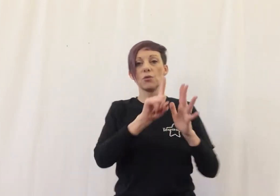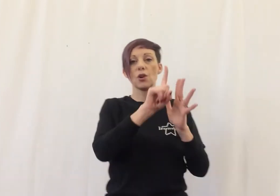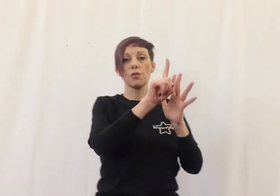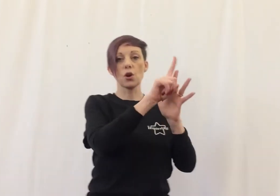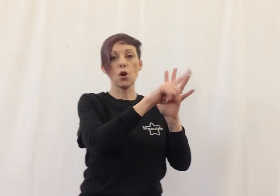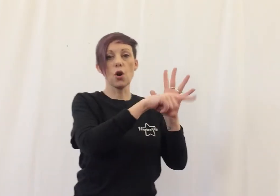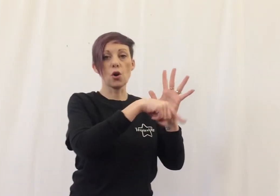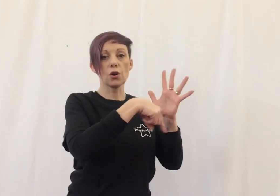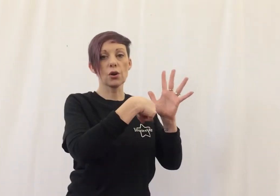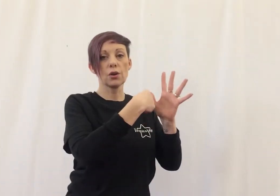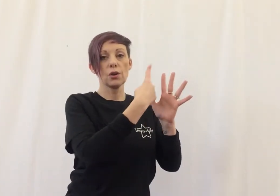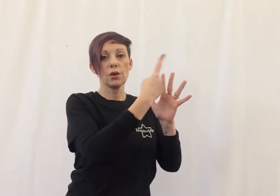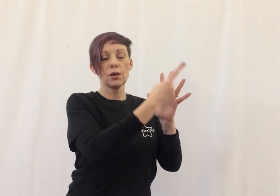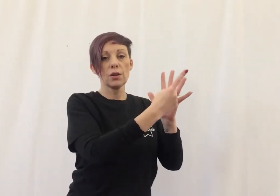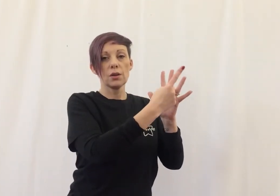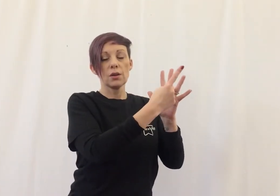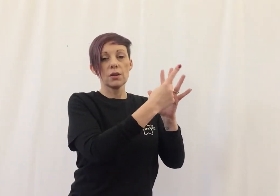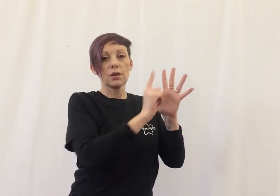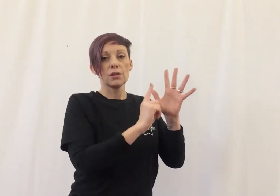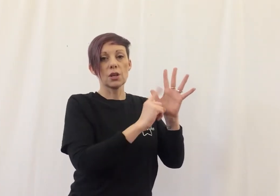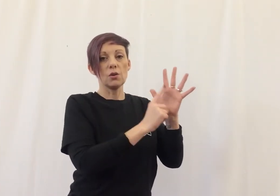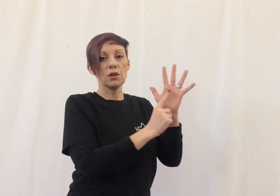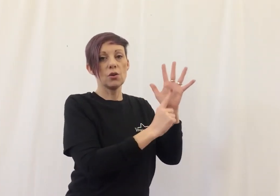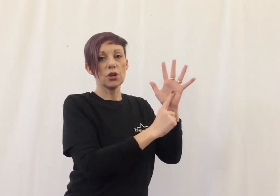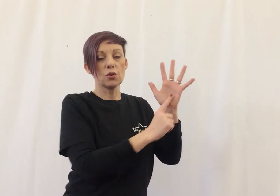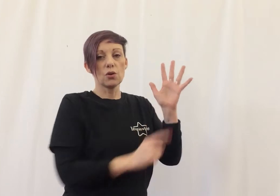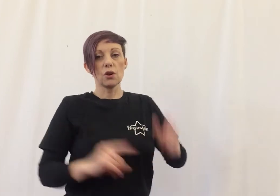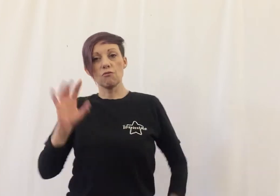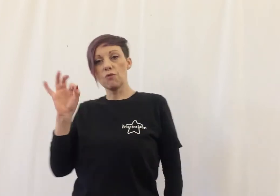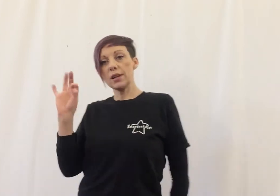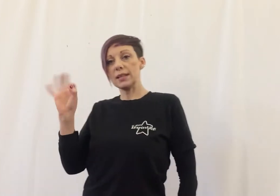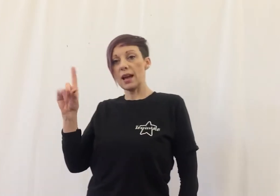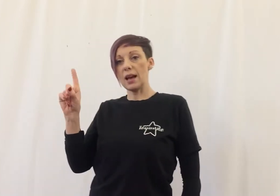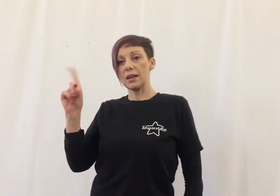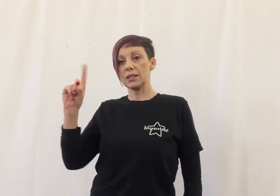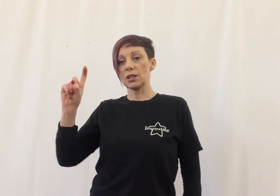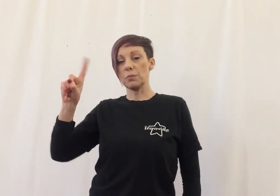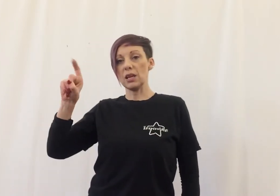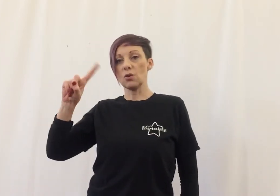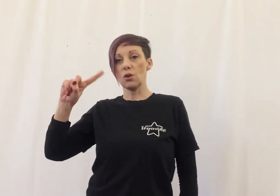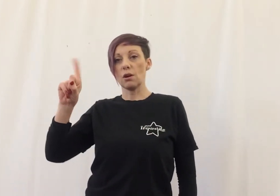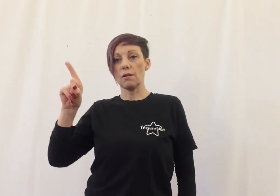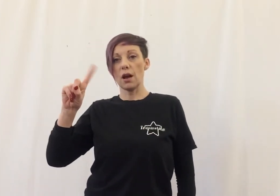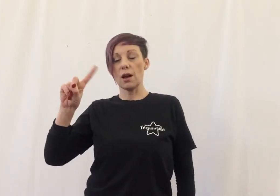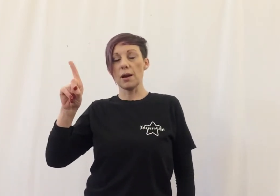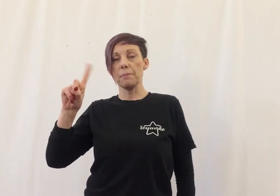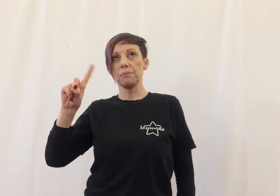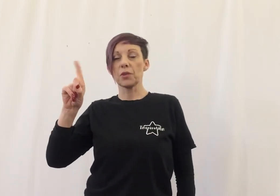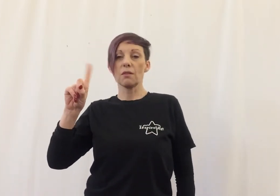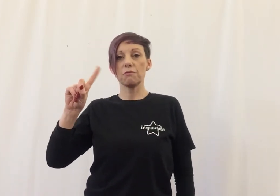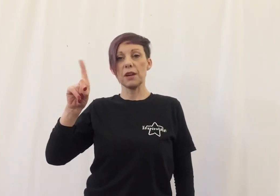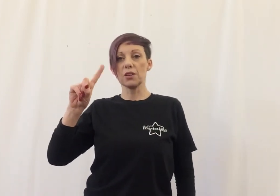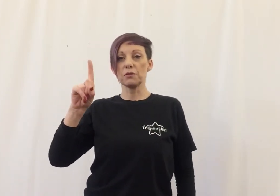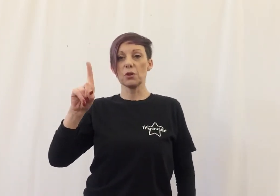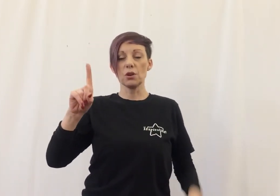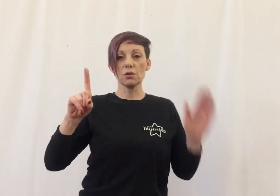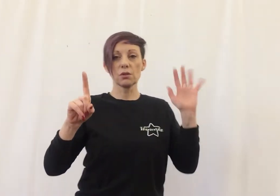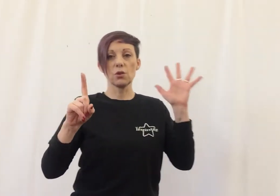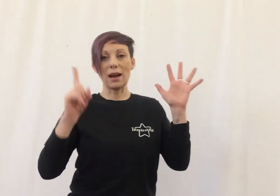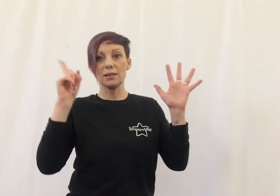the clock. So you've got your writing hand is going to be your fingers for your clock, your hands